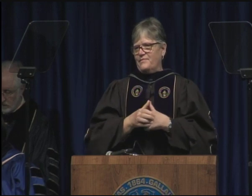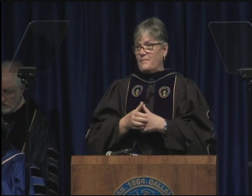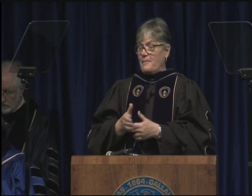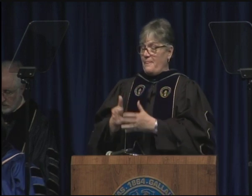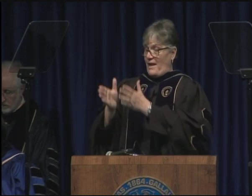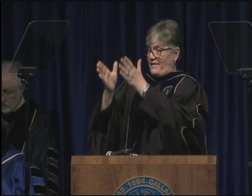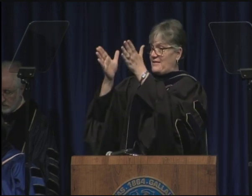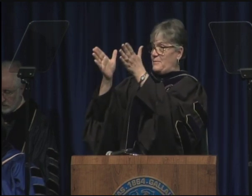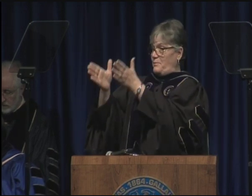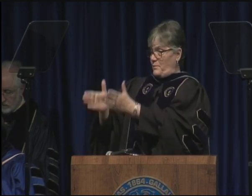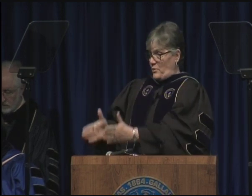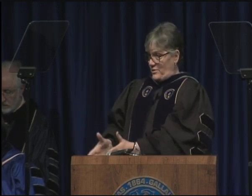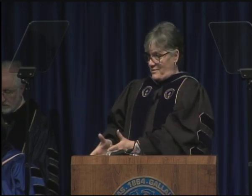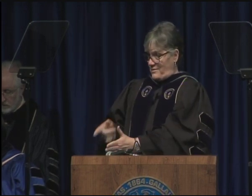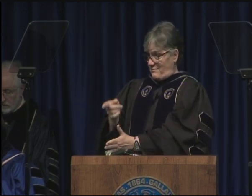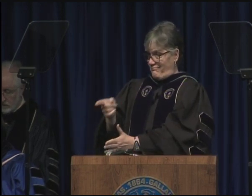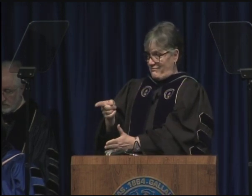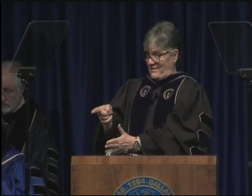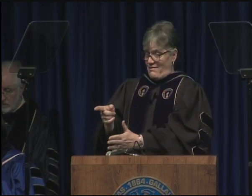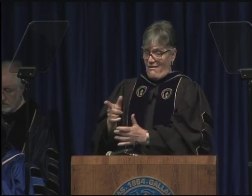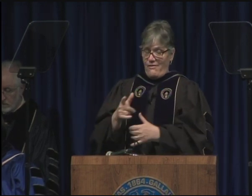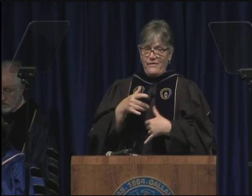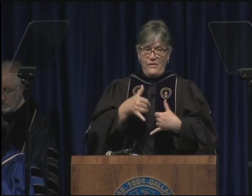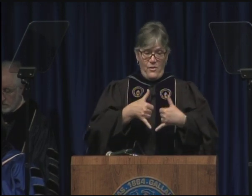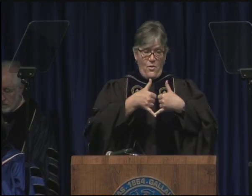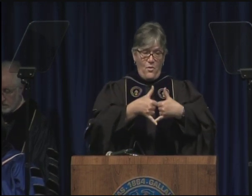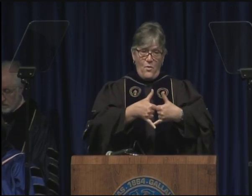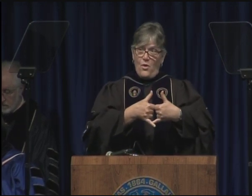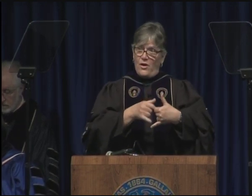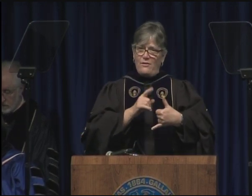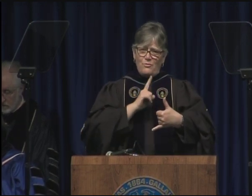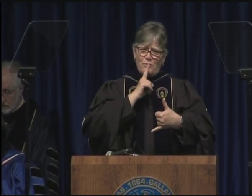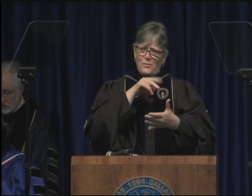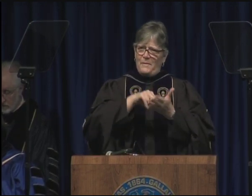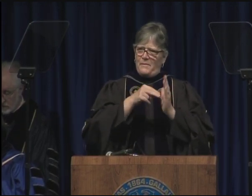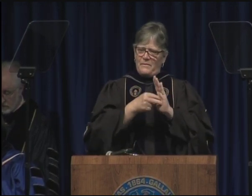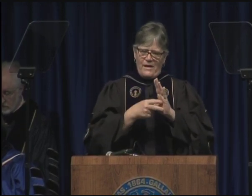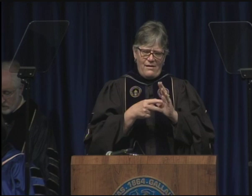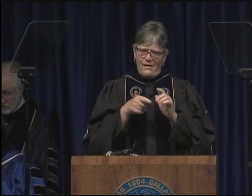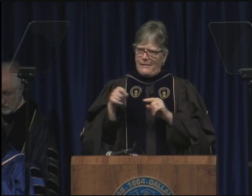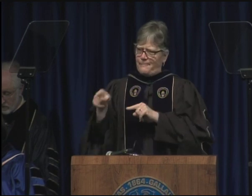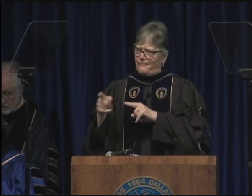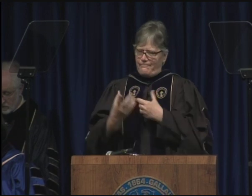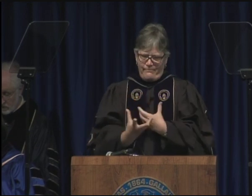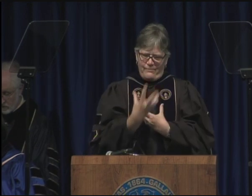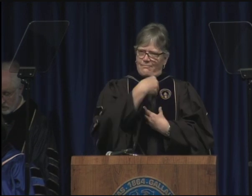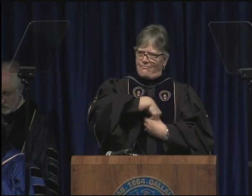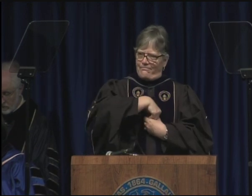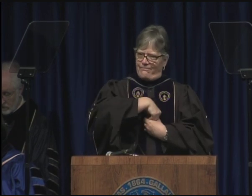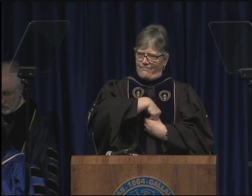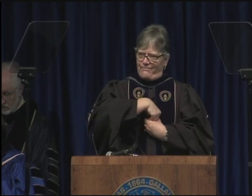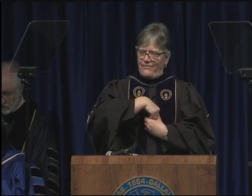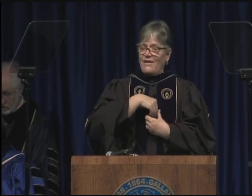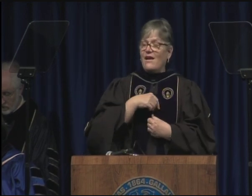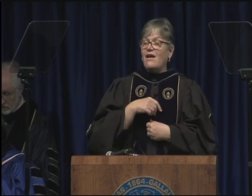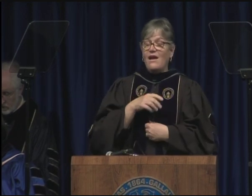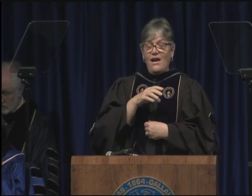who embodies the spirit of the award and the legacy of Dr. Francine White. This student